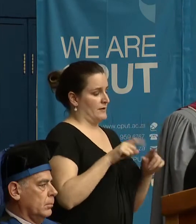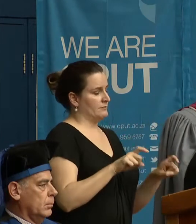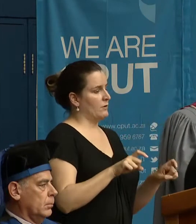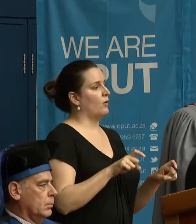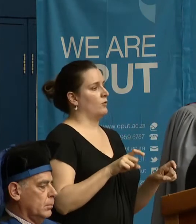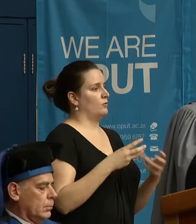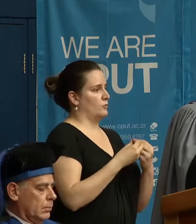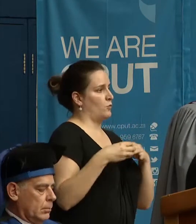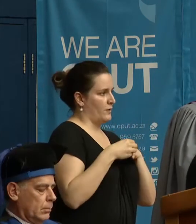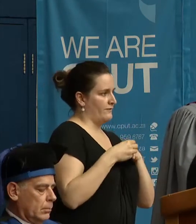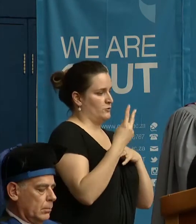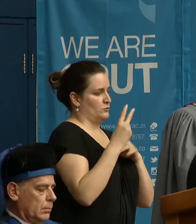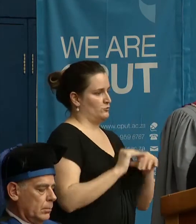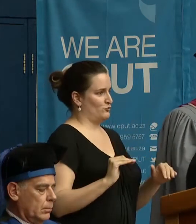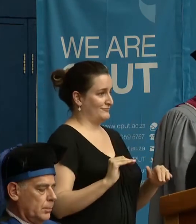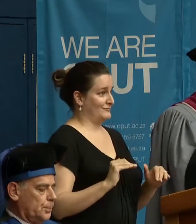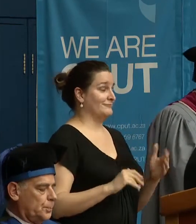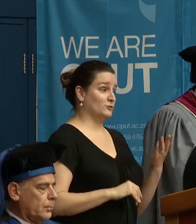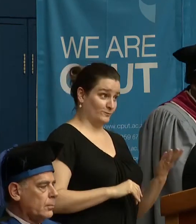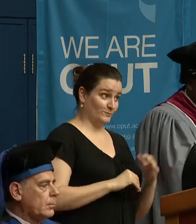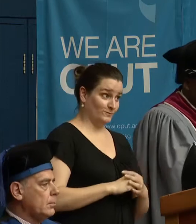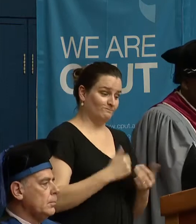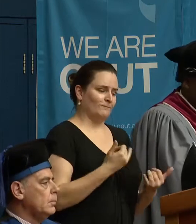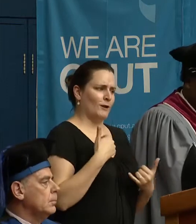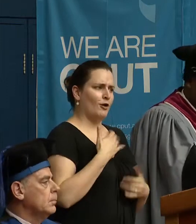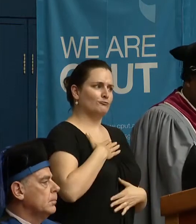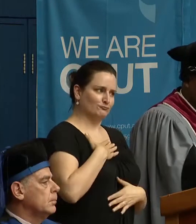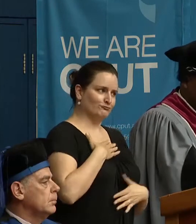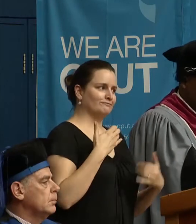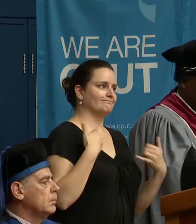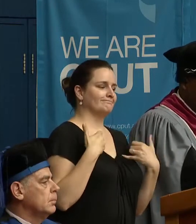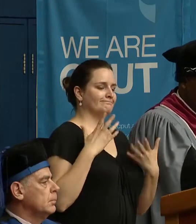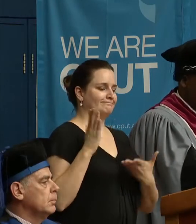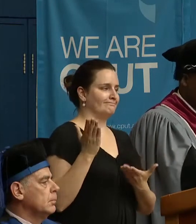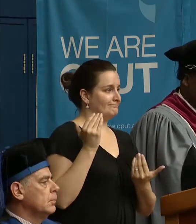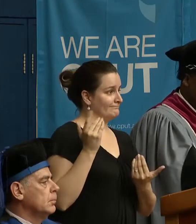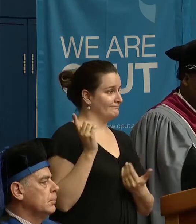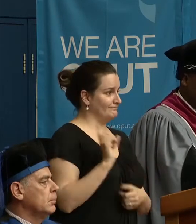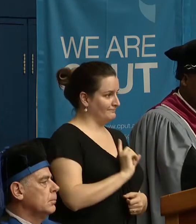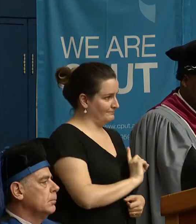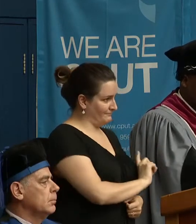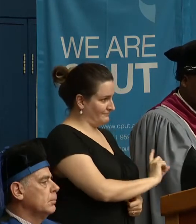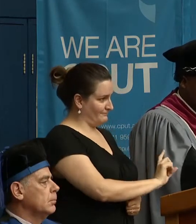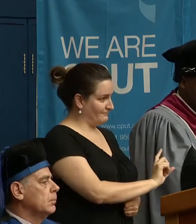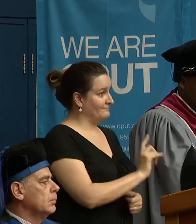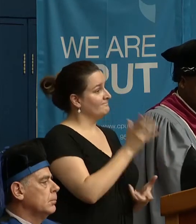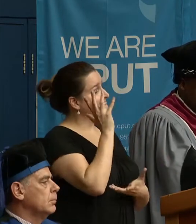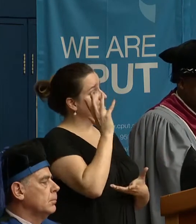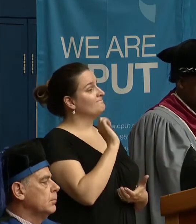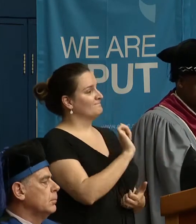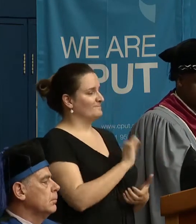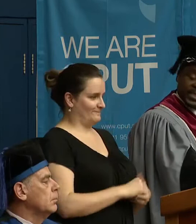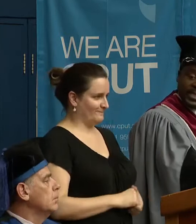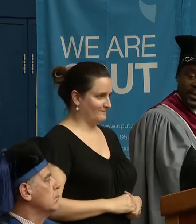children. Deputy Vice Chancellor, it is now my greatest pleasure to call on Ms. Nivesh Sufool to